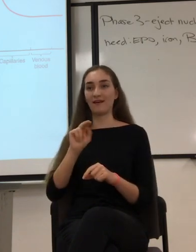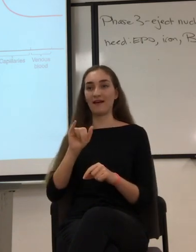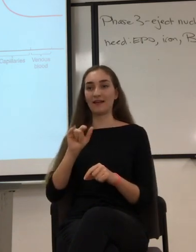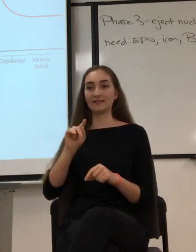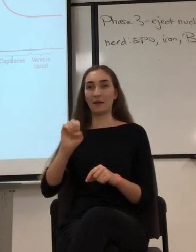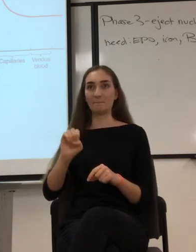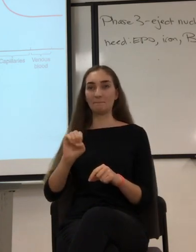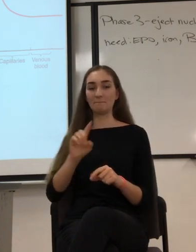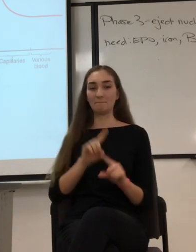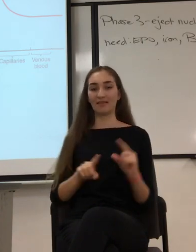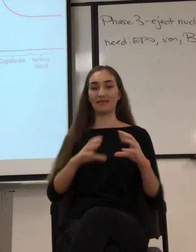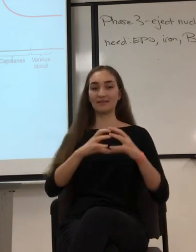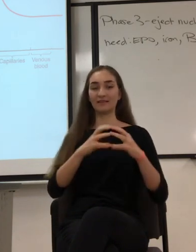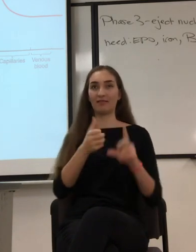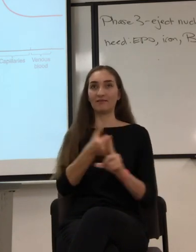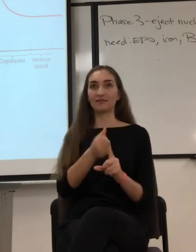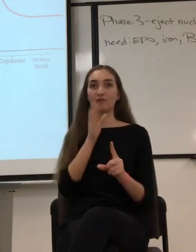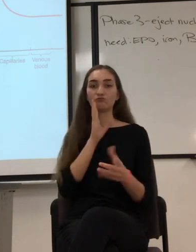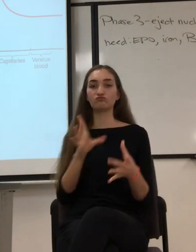it, okay?